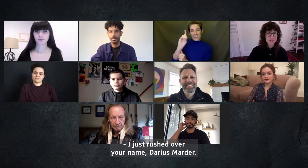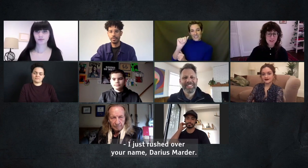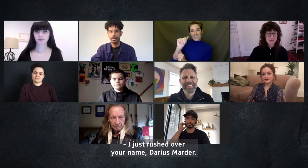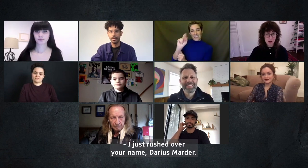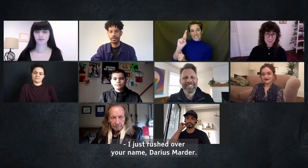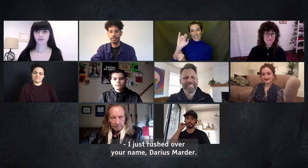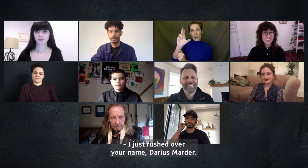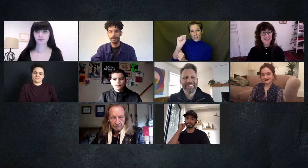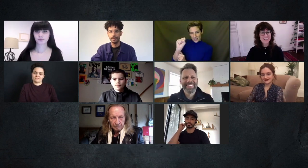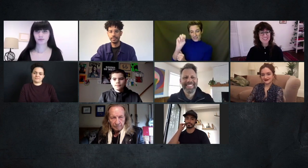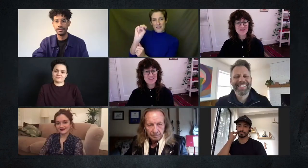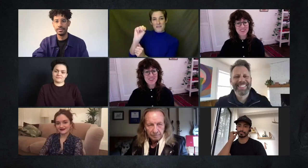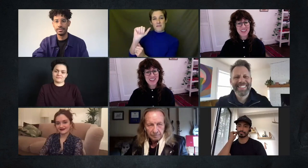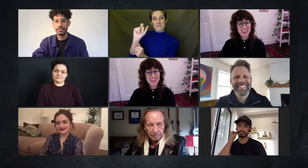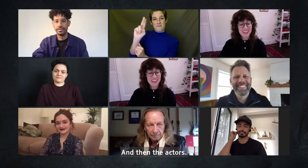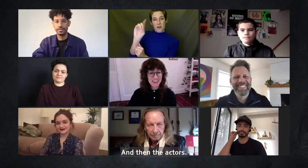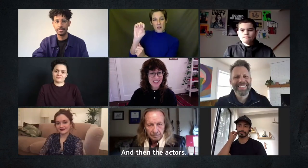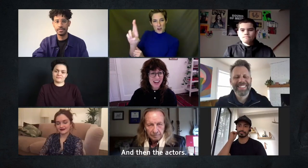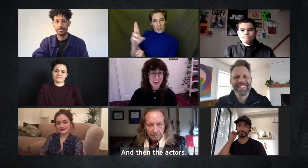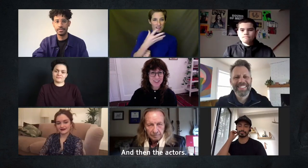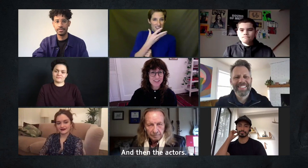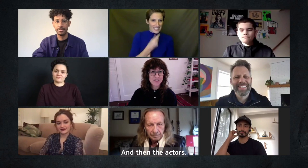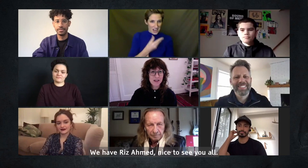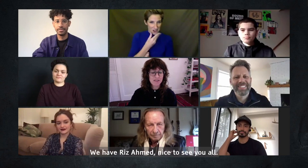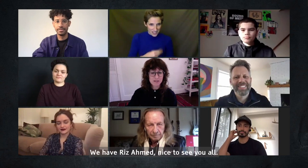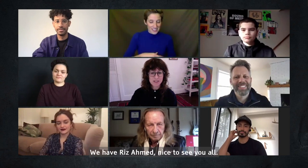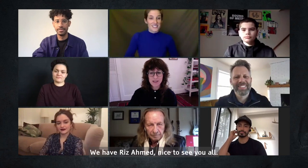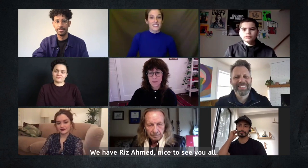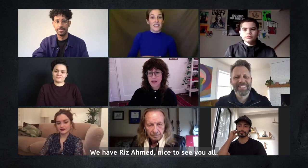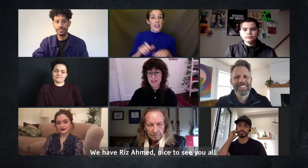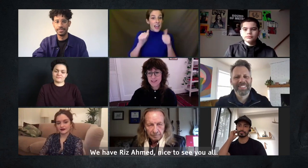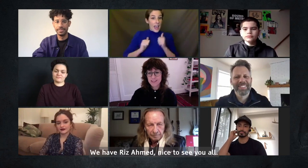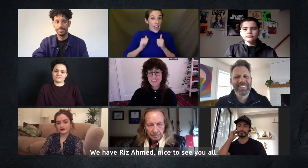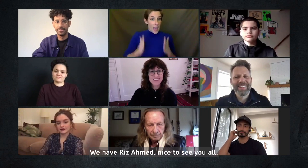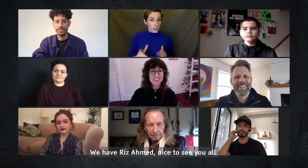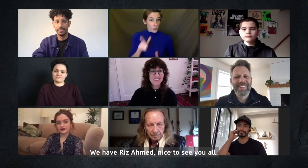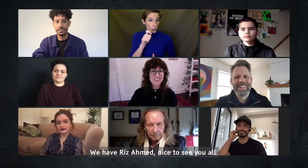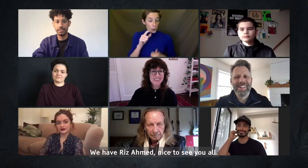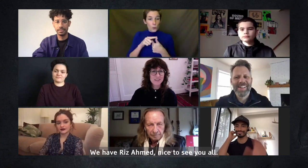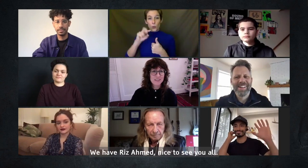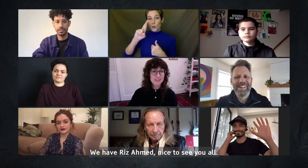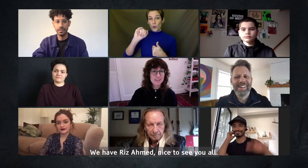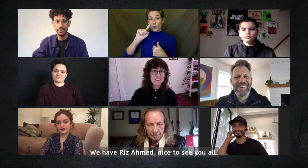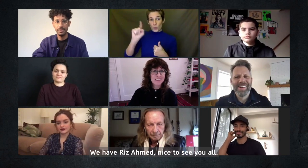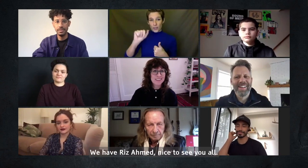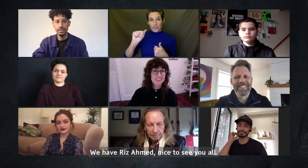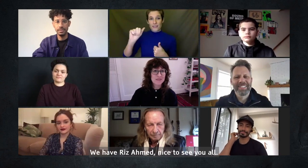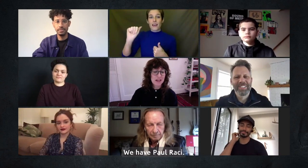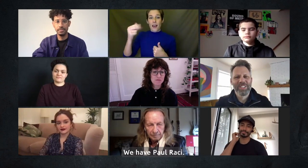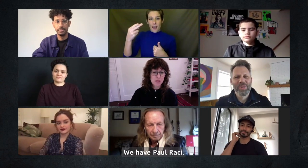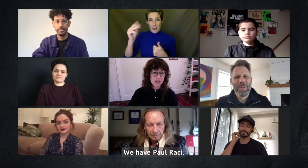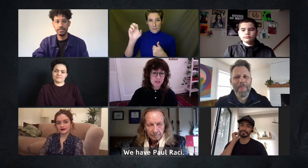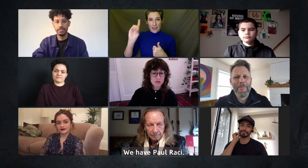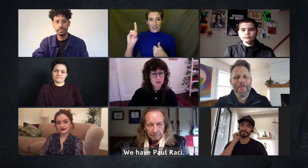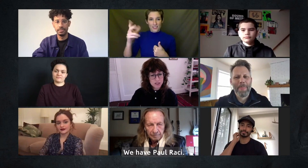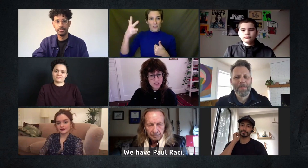name, Darius Marder. And then the actors, we have Riz Ahmed. Nice to see you all. We